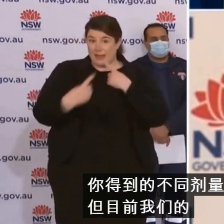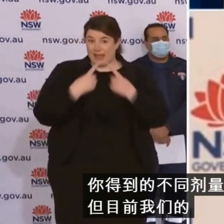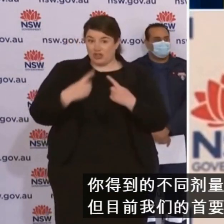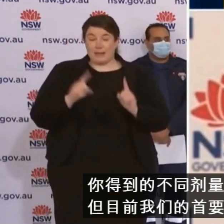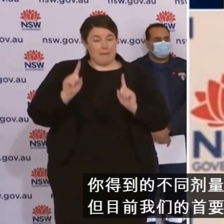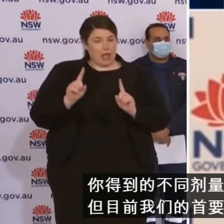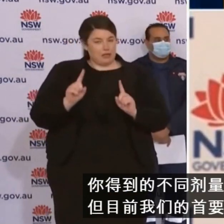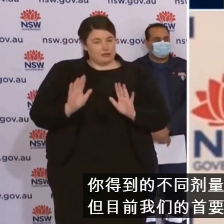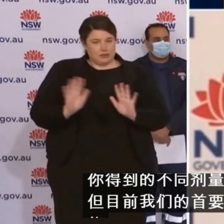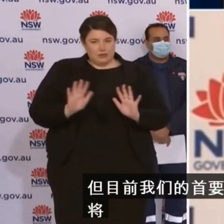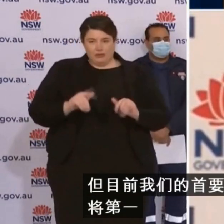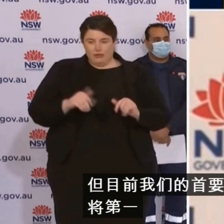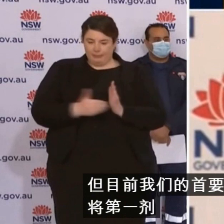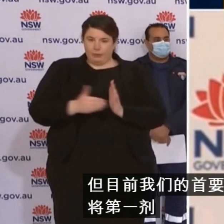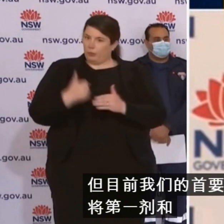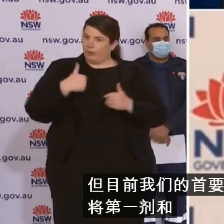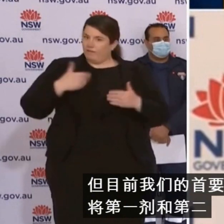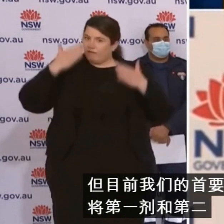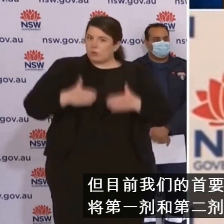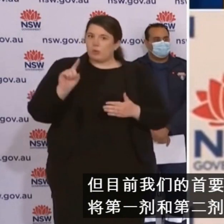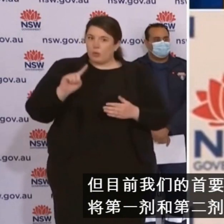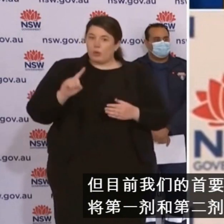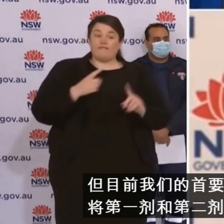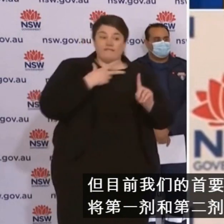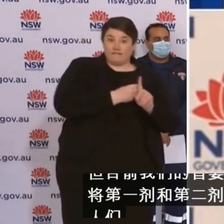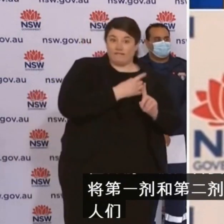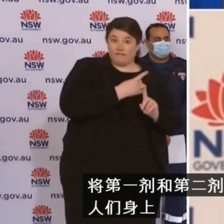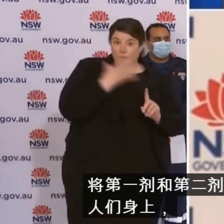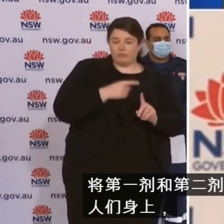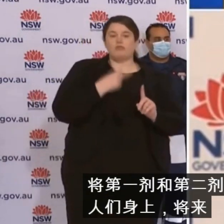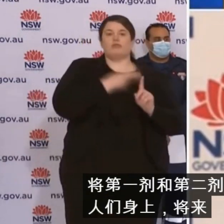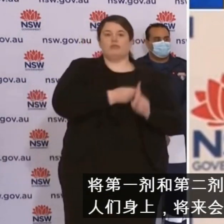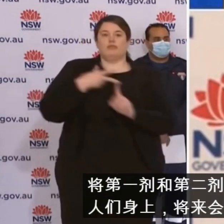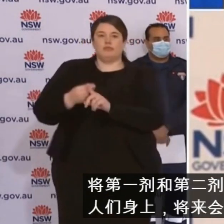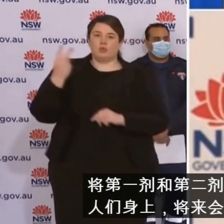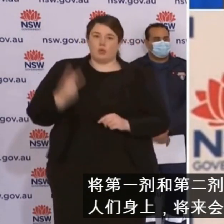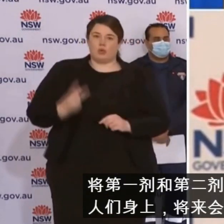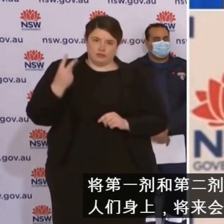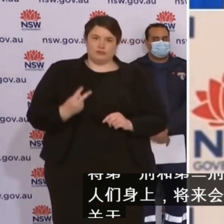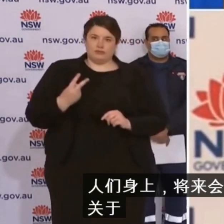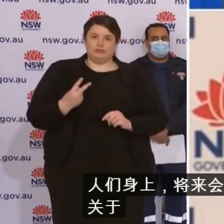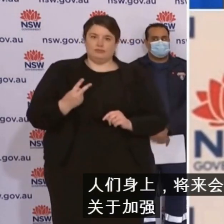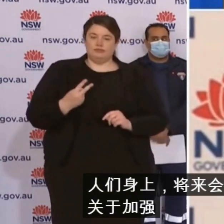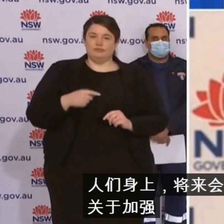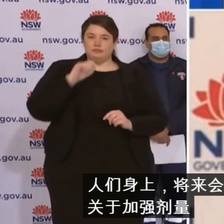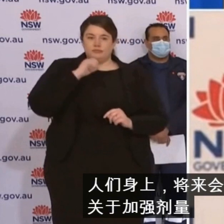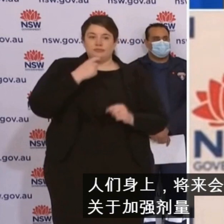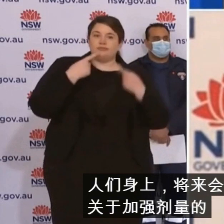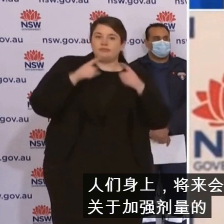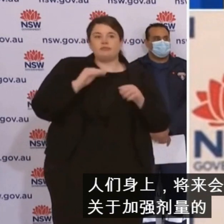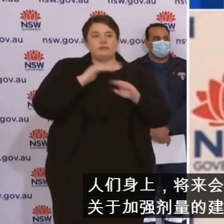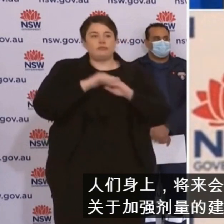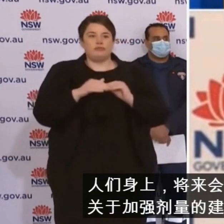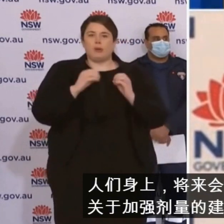moment, our priority has to be getting first and second doses into people, and there will be recommendations about booster